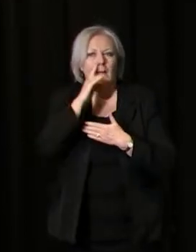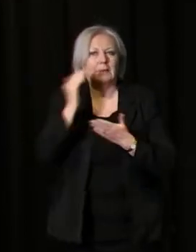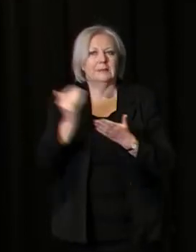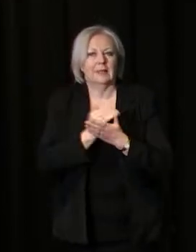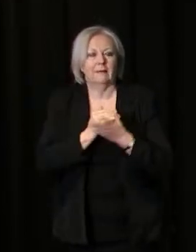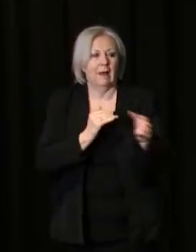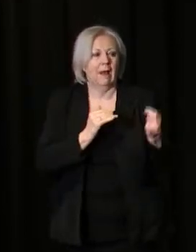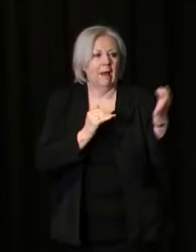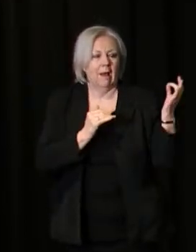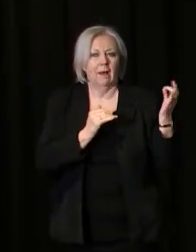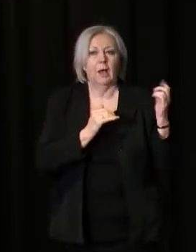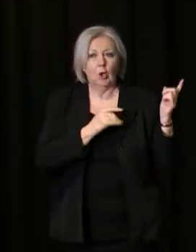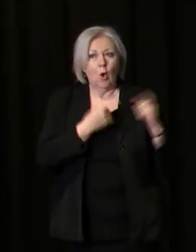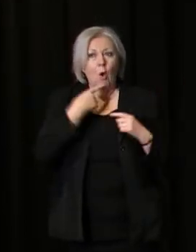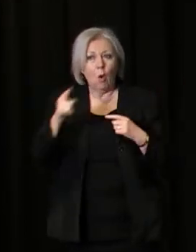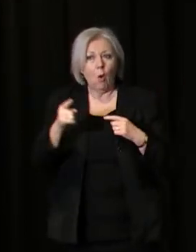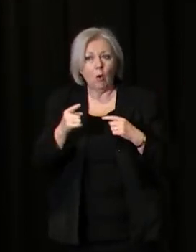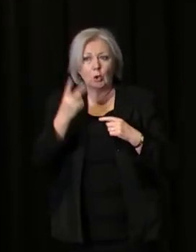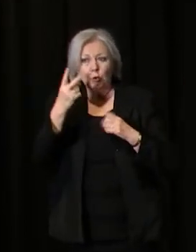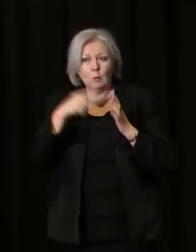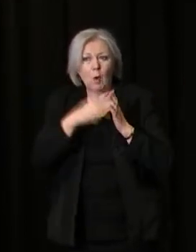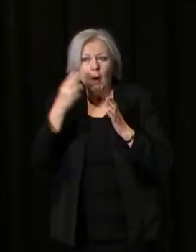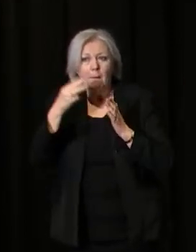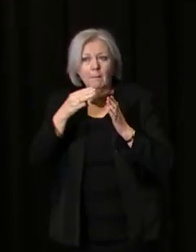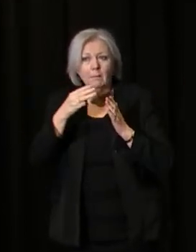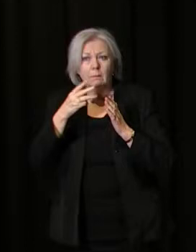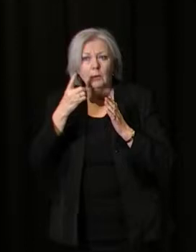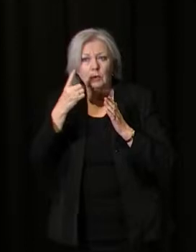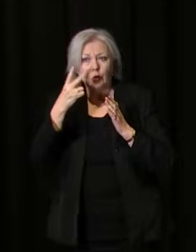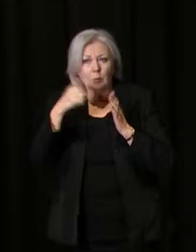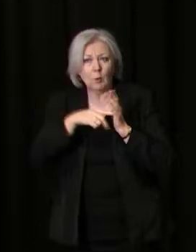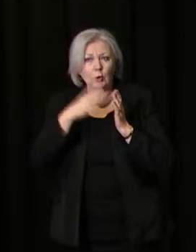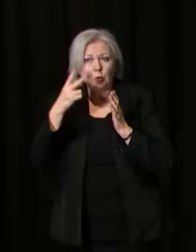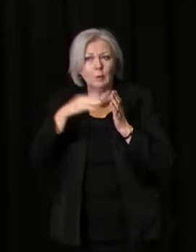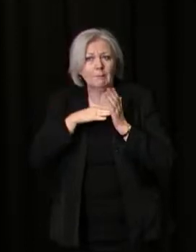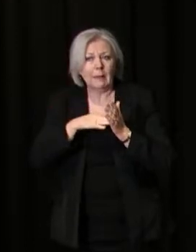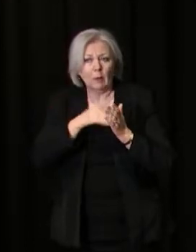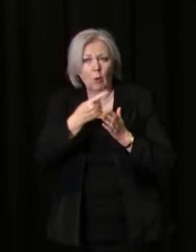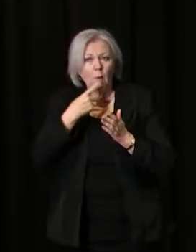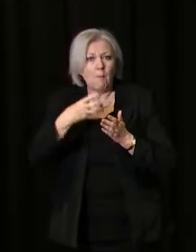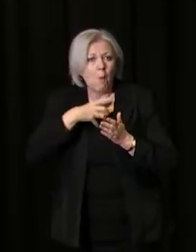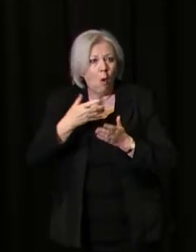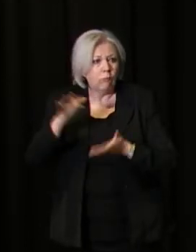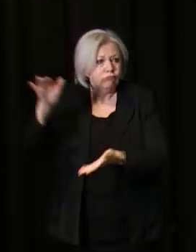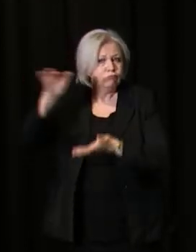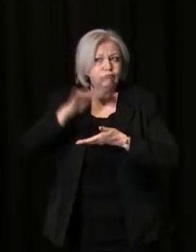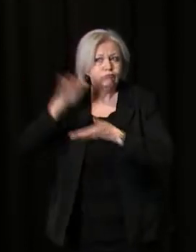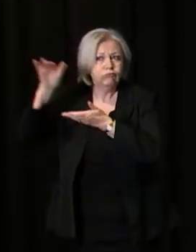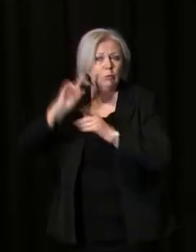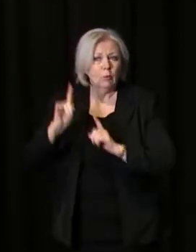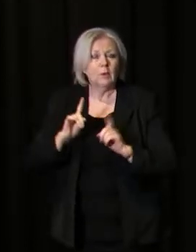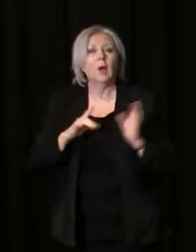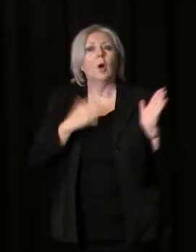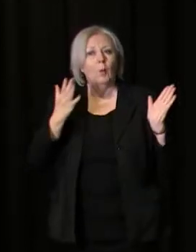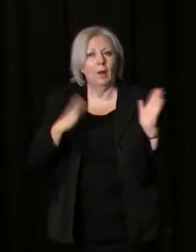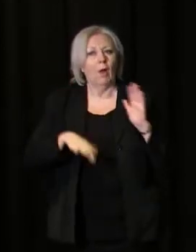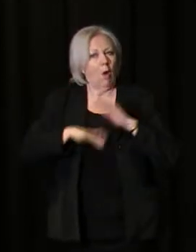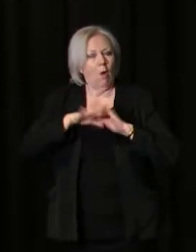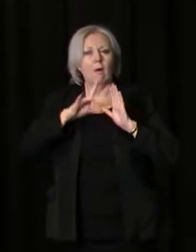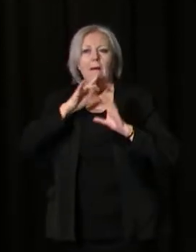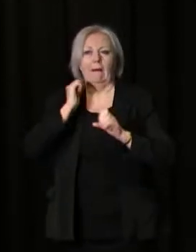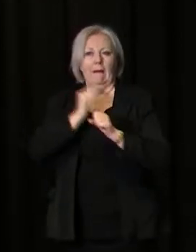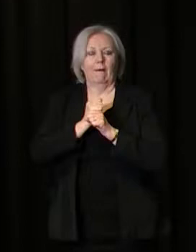that's going to be the case, have you ordered more than the 2.2 million you initially? The whole of government certainly is in the process